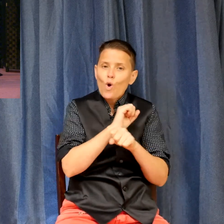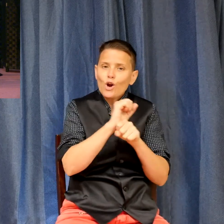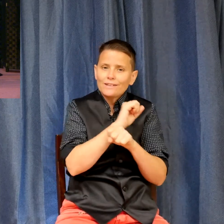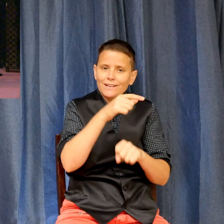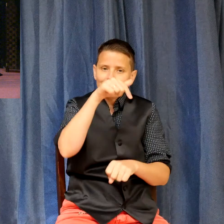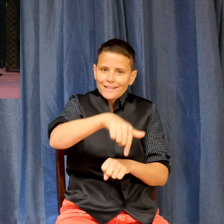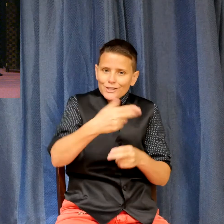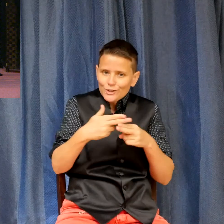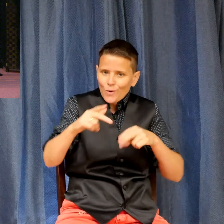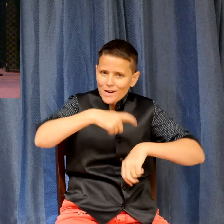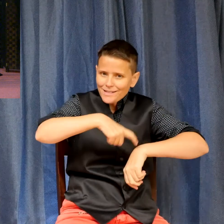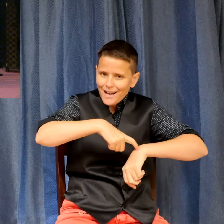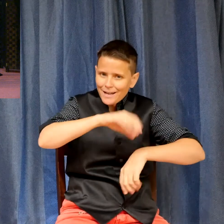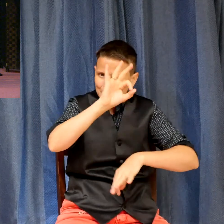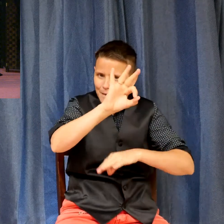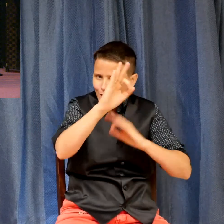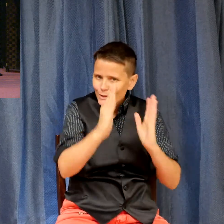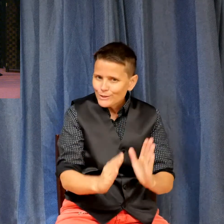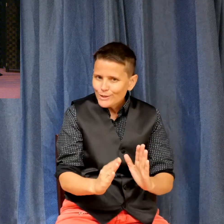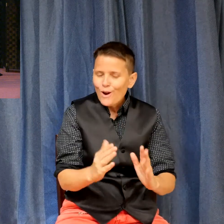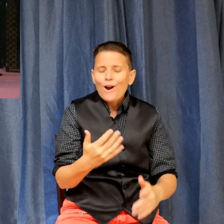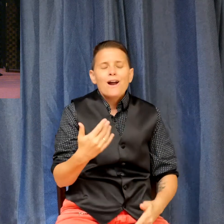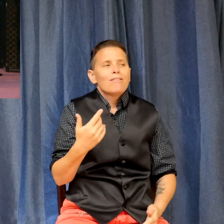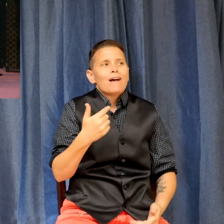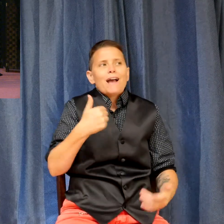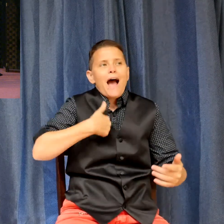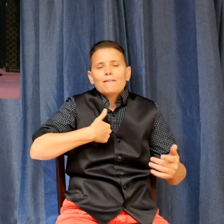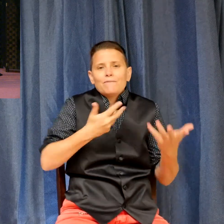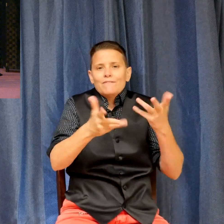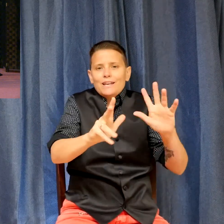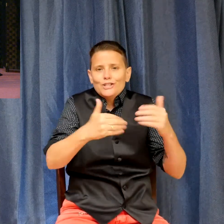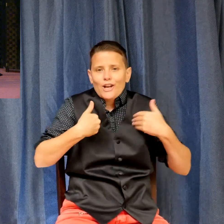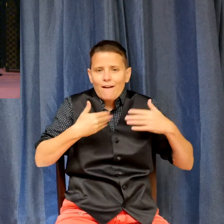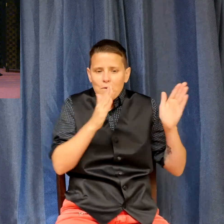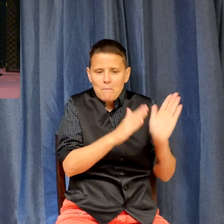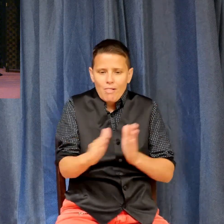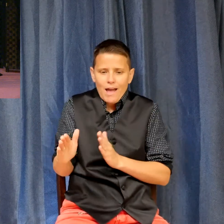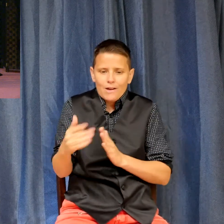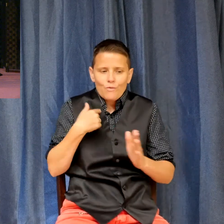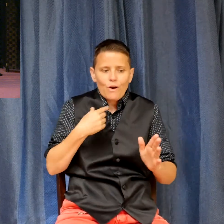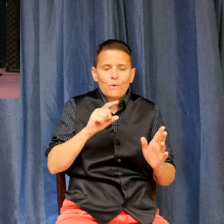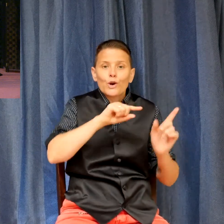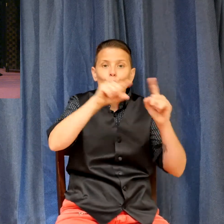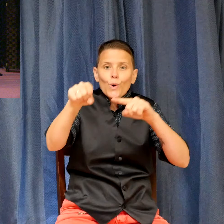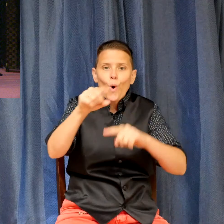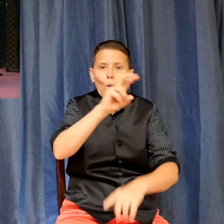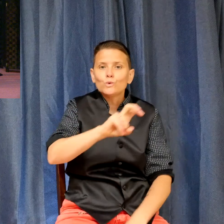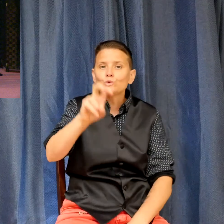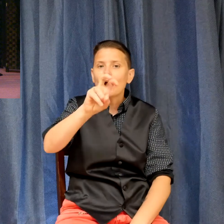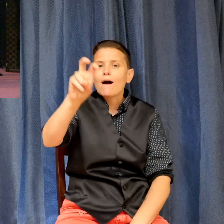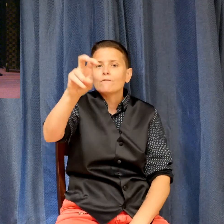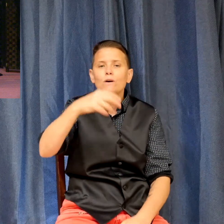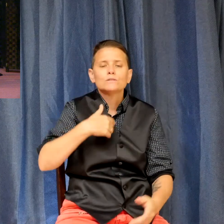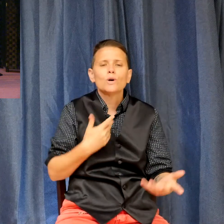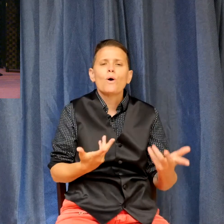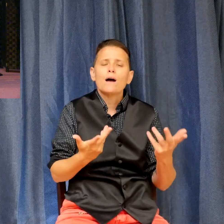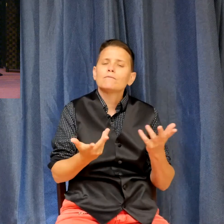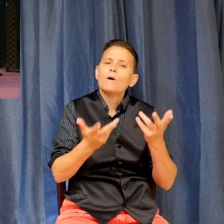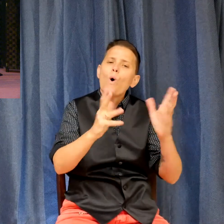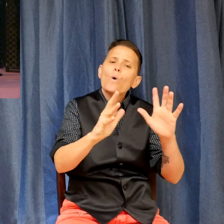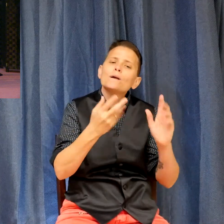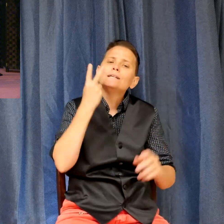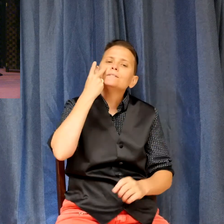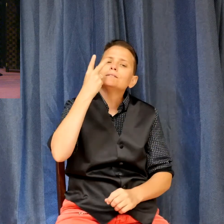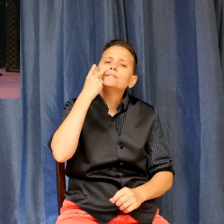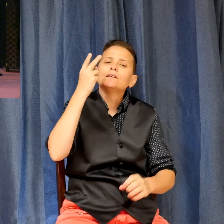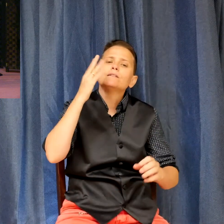going and what we're going to be about. So I'm always seeing the future. Yeah. And this is what I could do at Mile